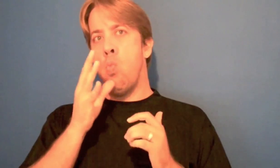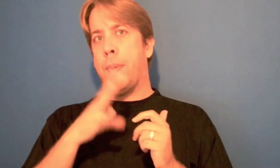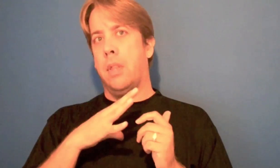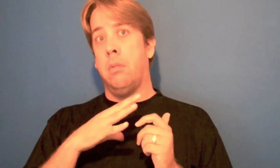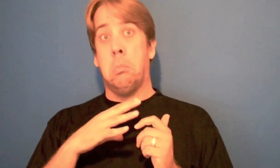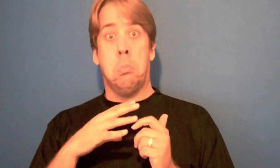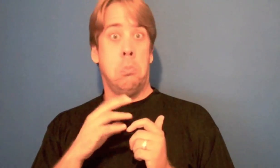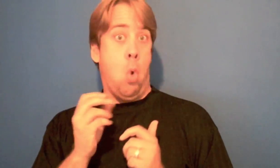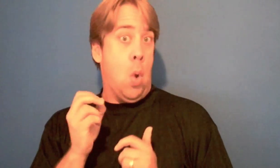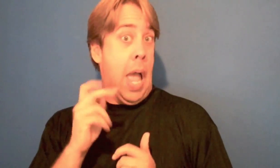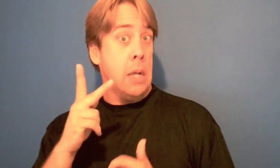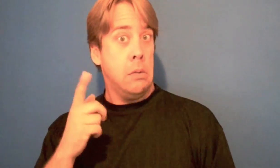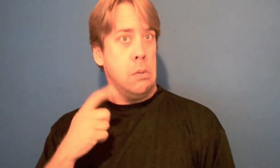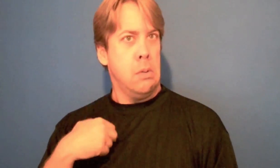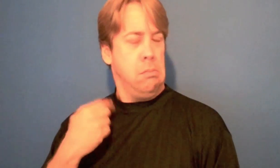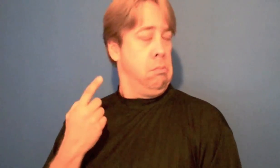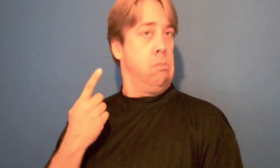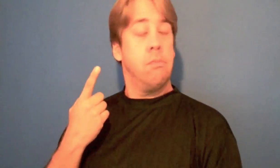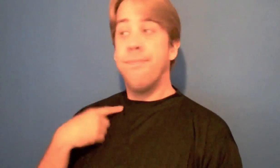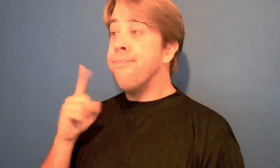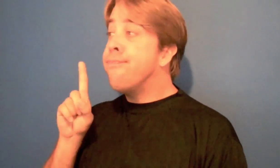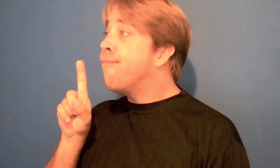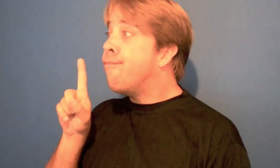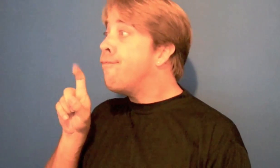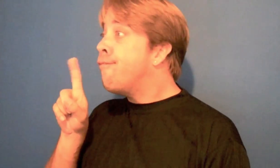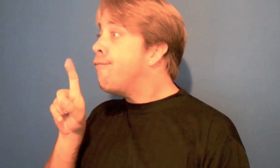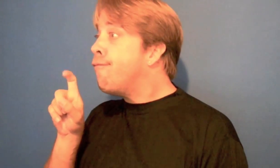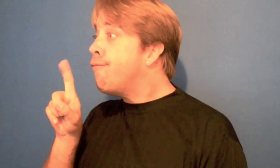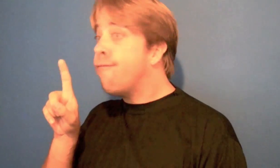And I thought that was a very friendly woman to offer that kind of help.